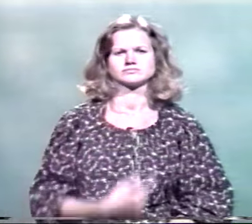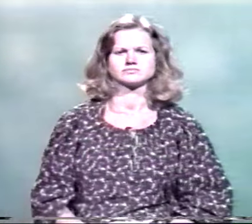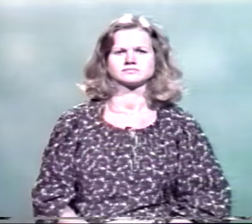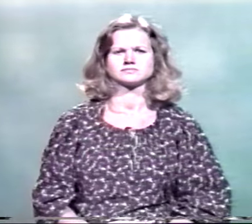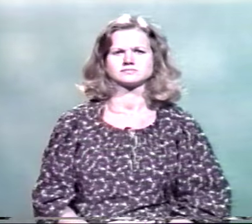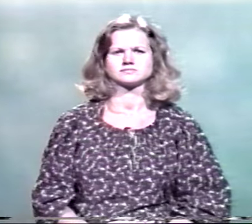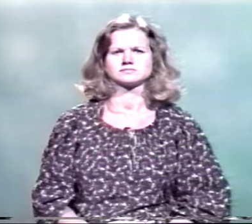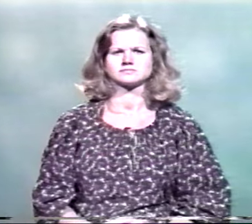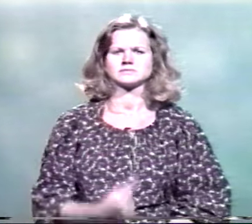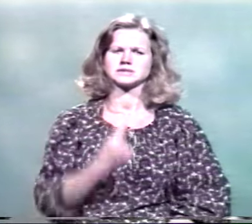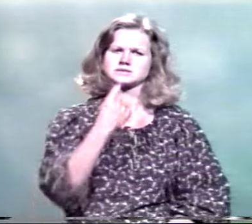to miss,